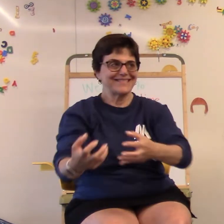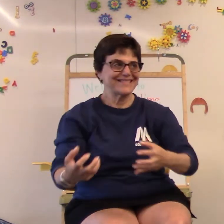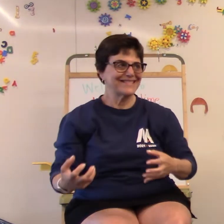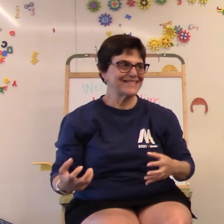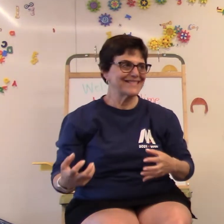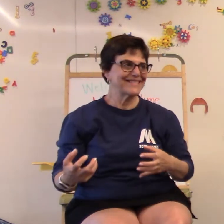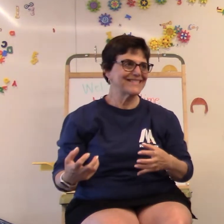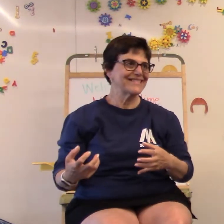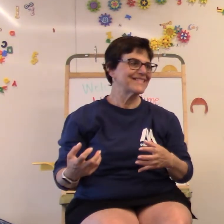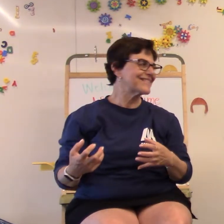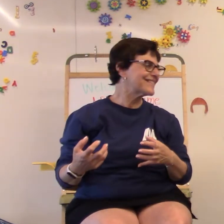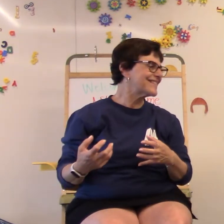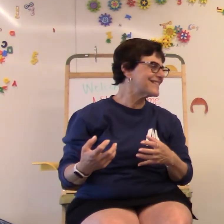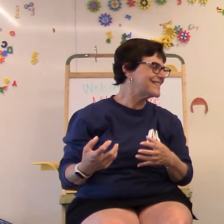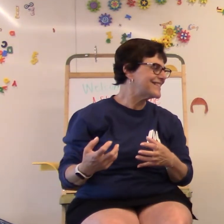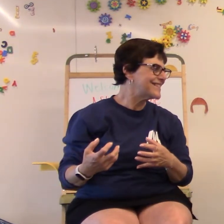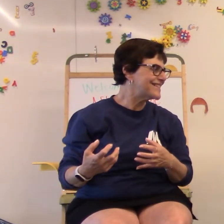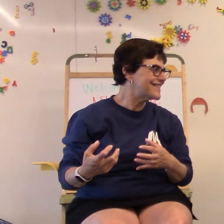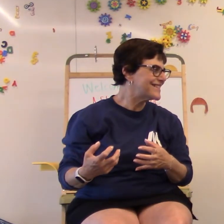That's fun.